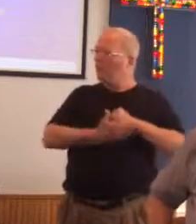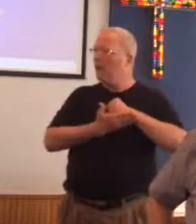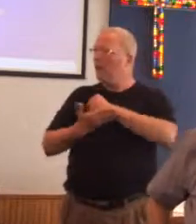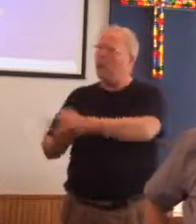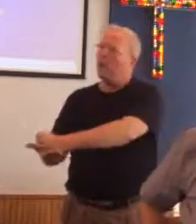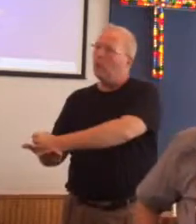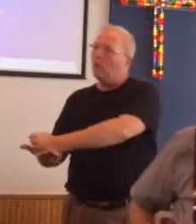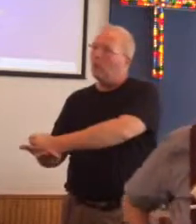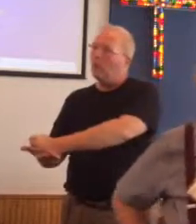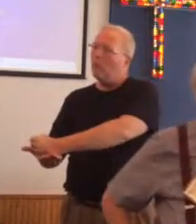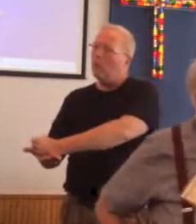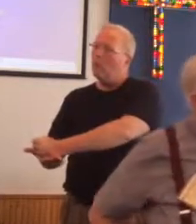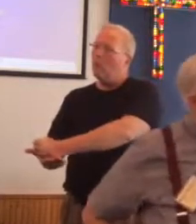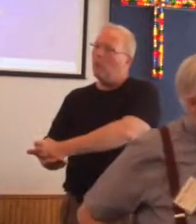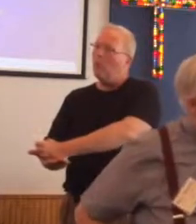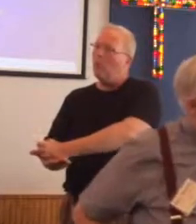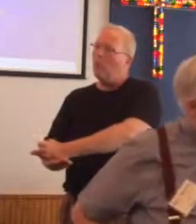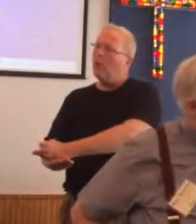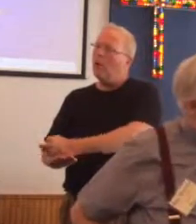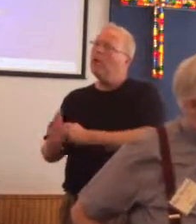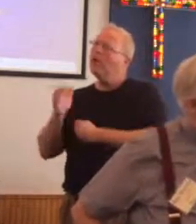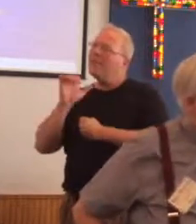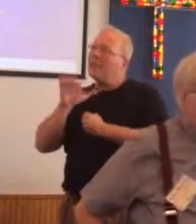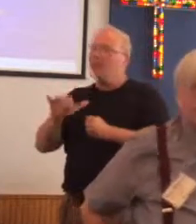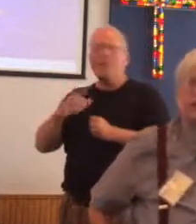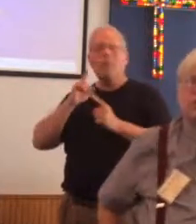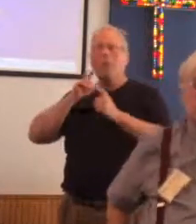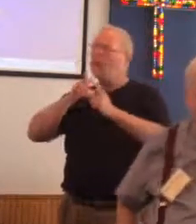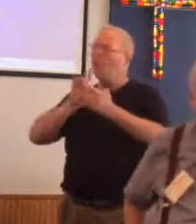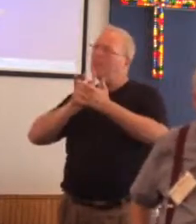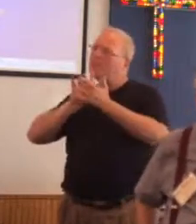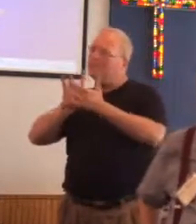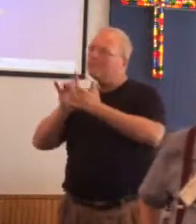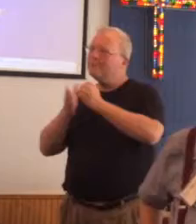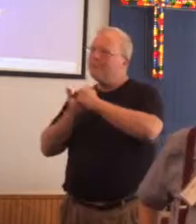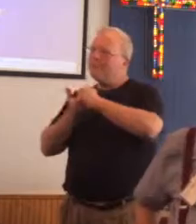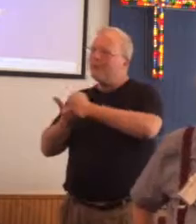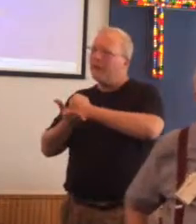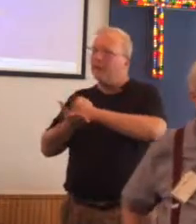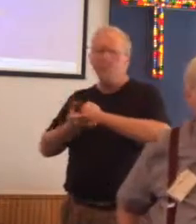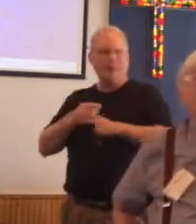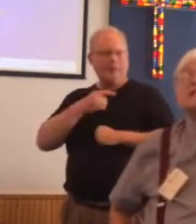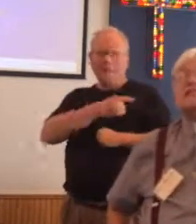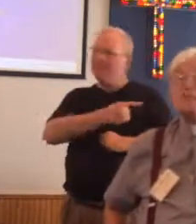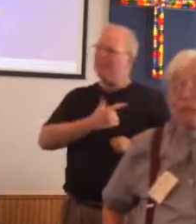integrity, with honor, with doing what is right,